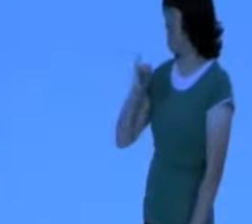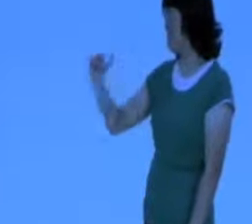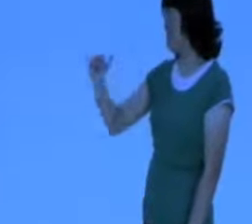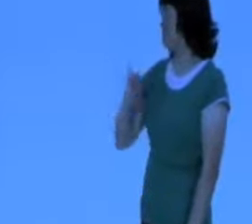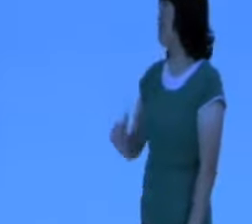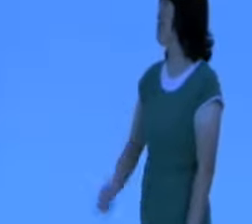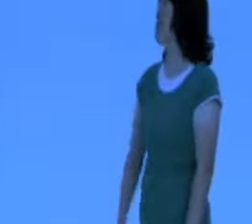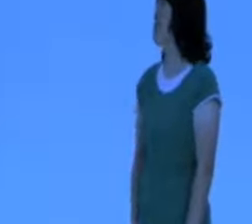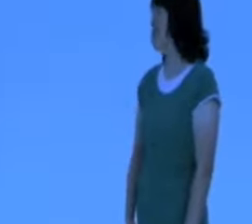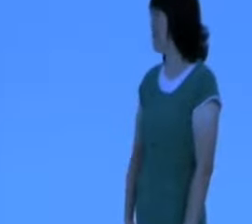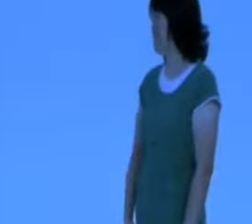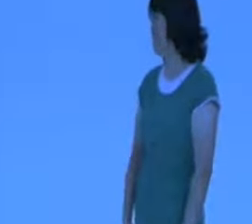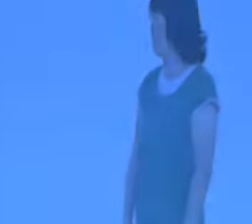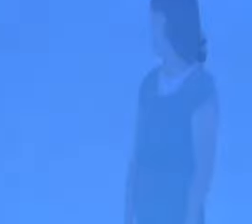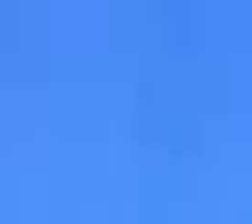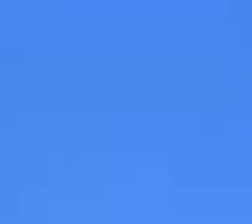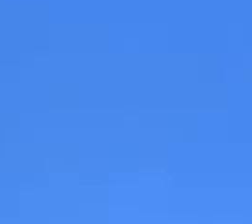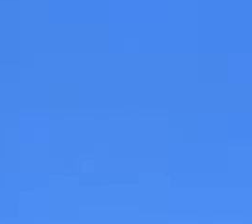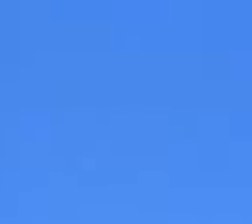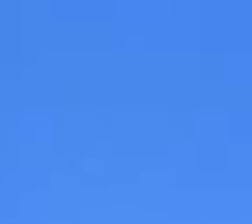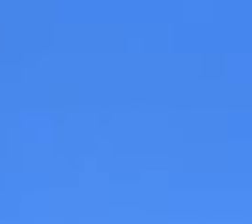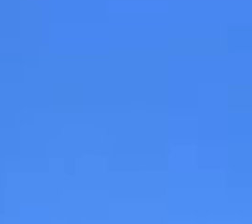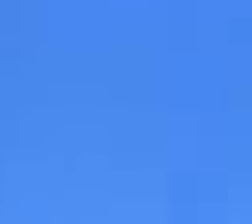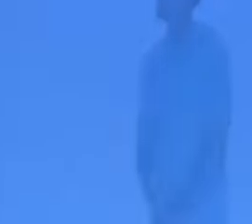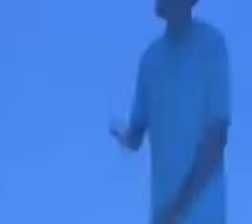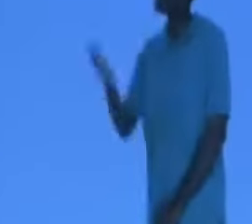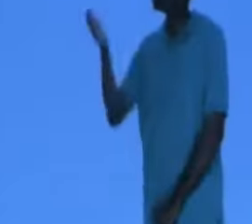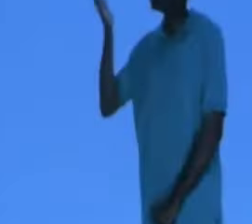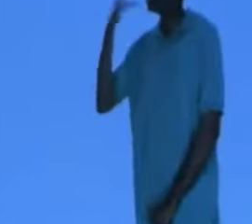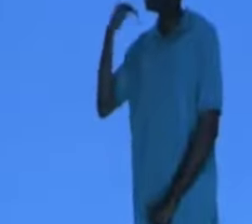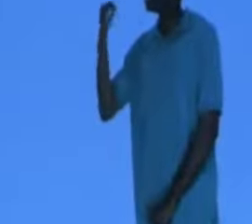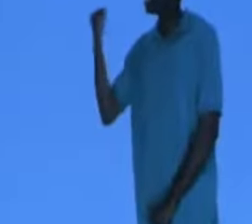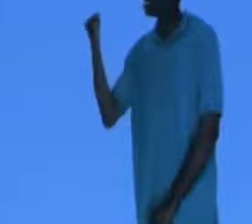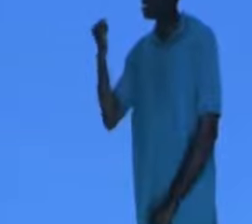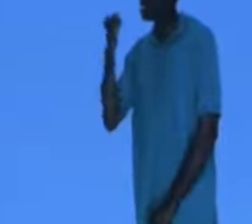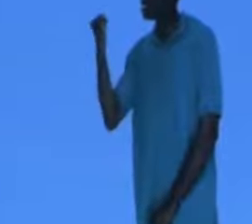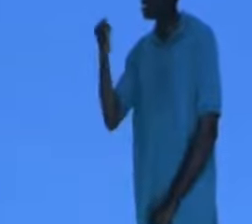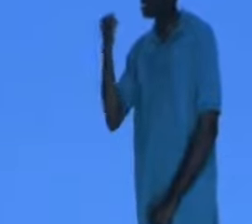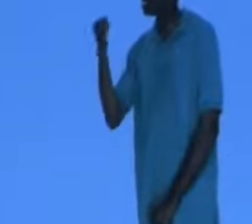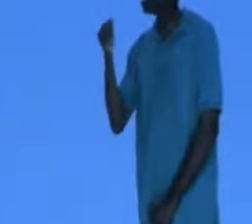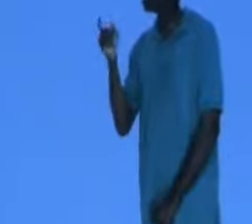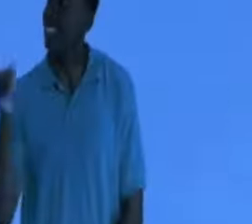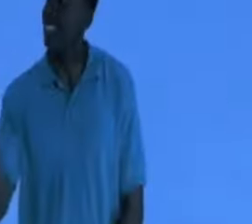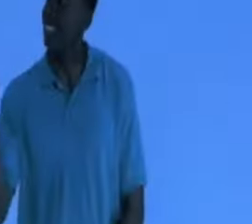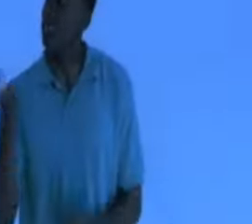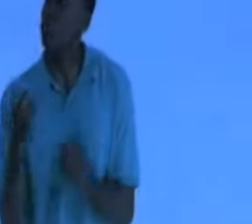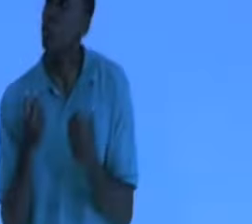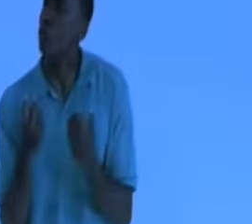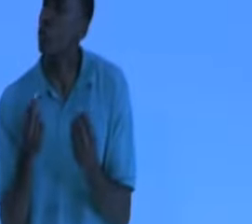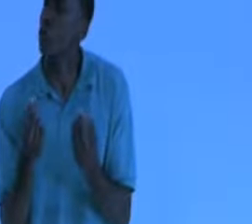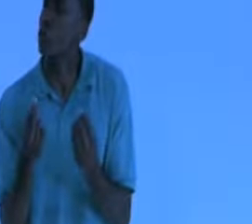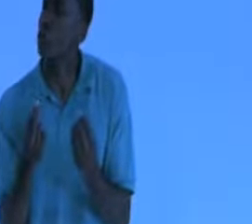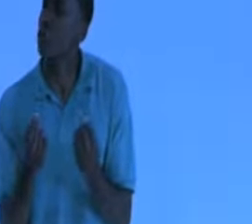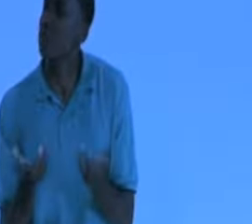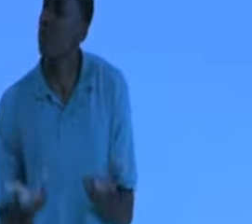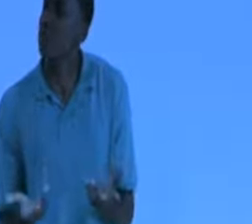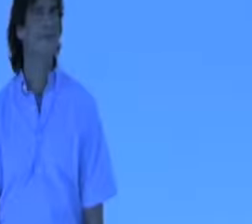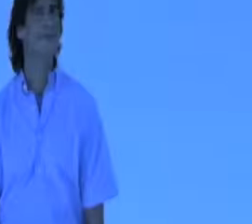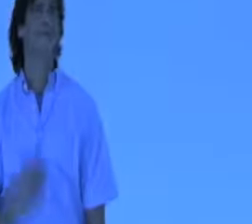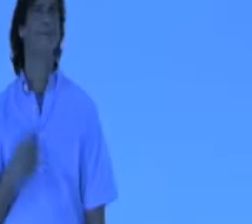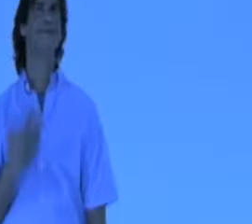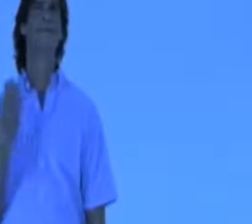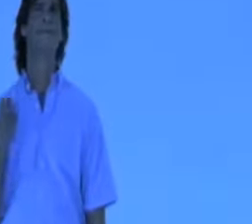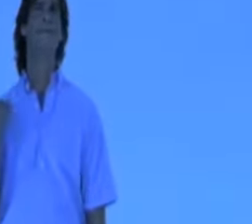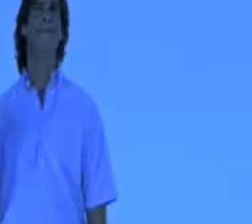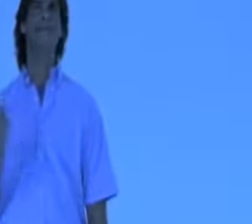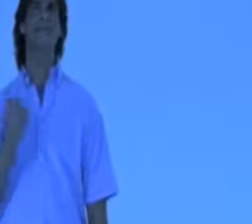videos and respond in various ways. They can respond either on a sheet of paper. There are questions that